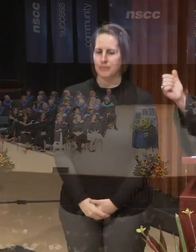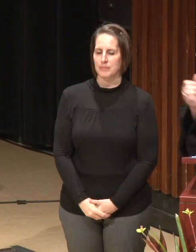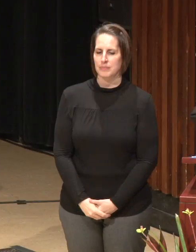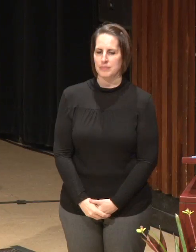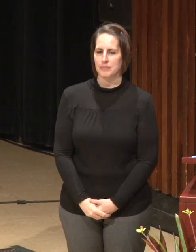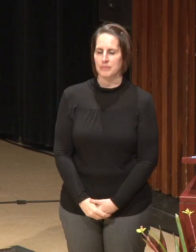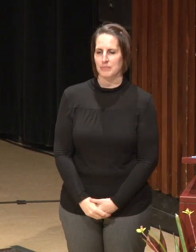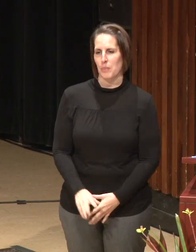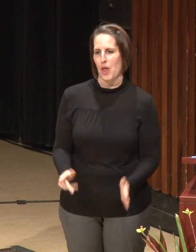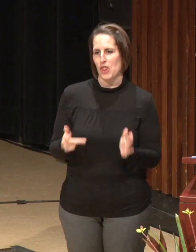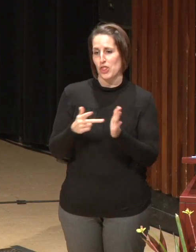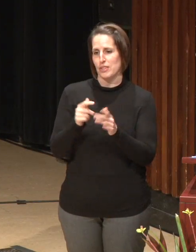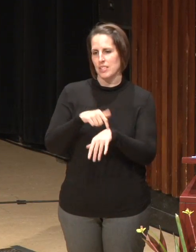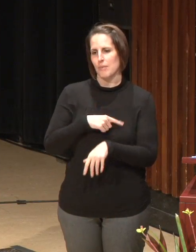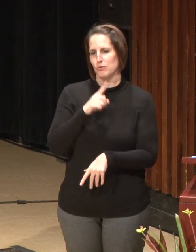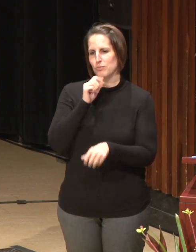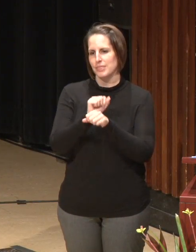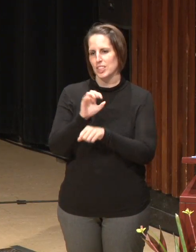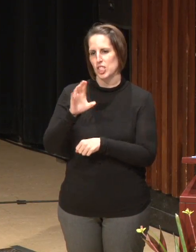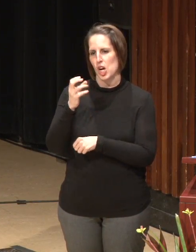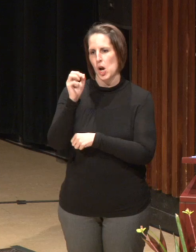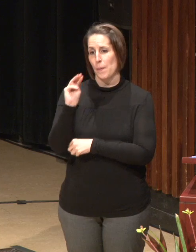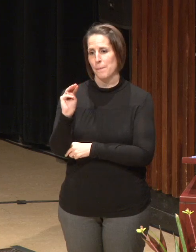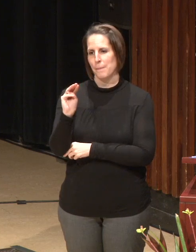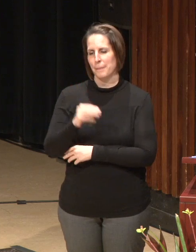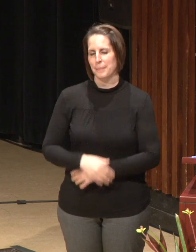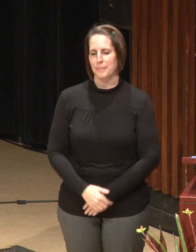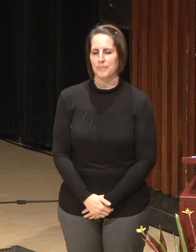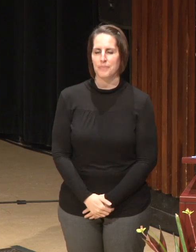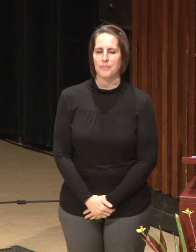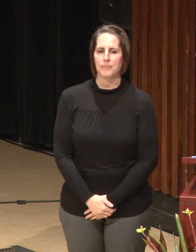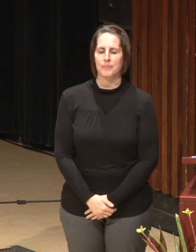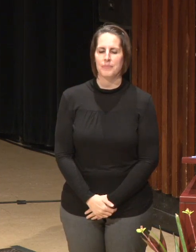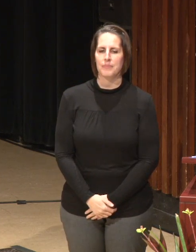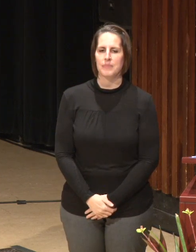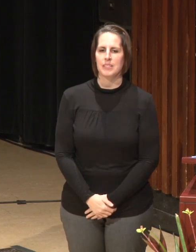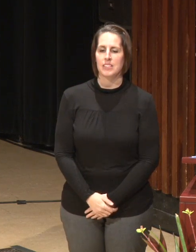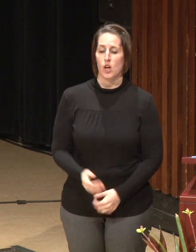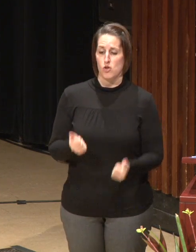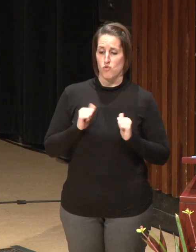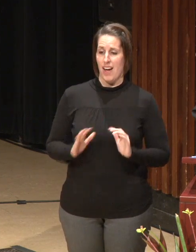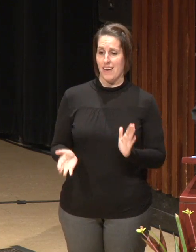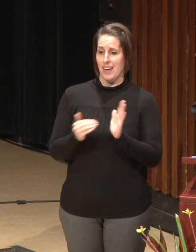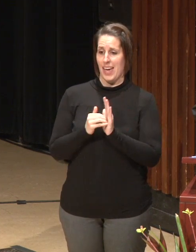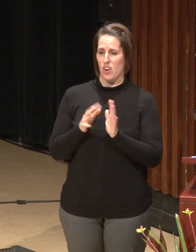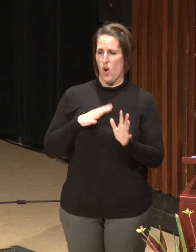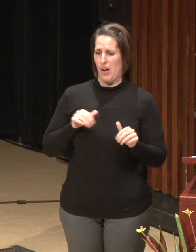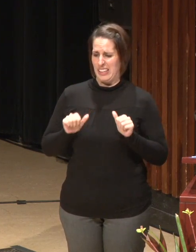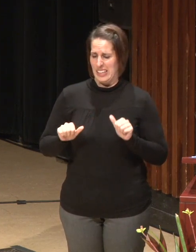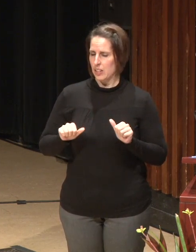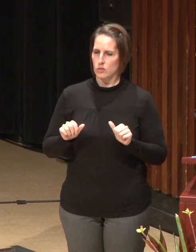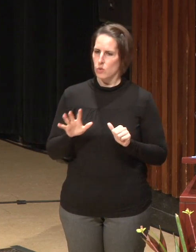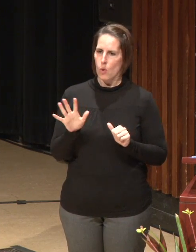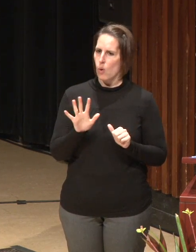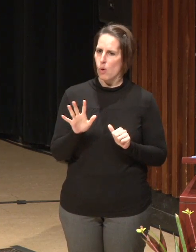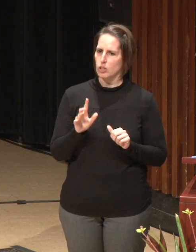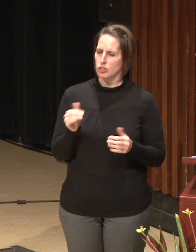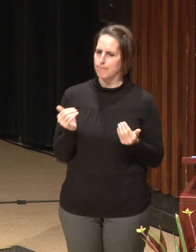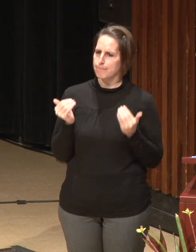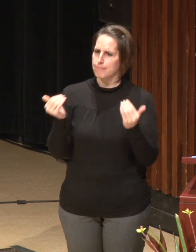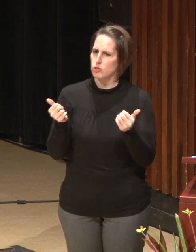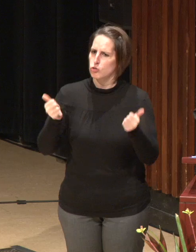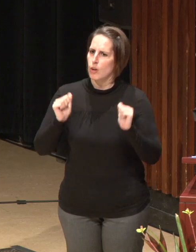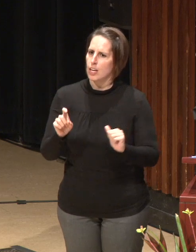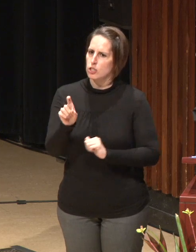I guess the third time really is the charm. Never being afraid to try again is one of the most important traits a person can